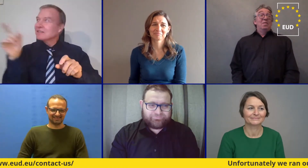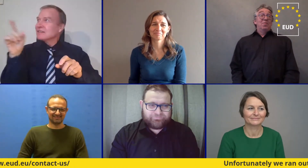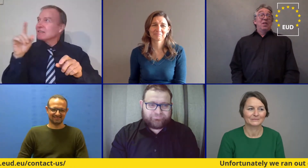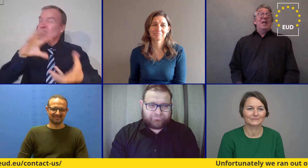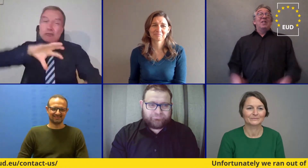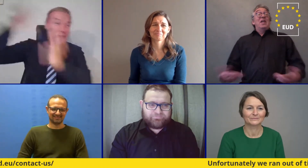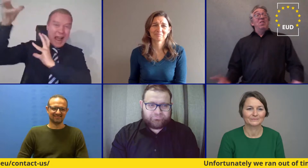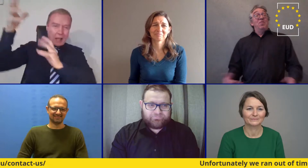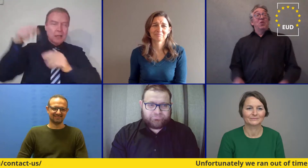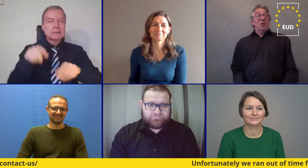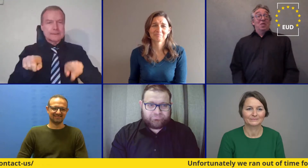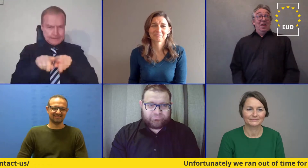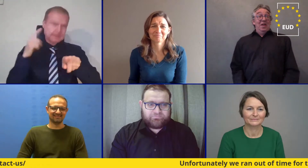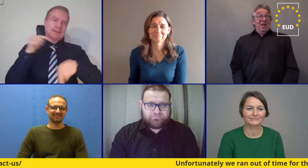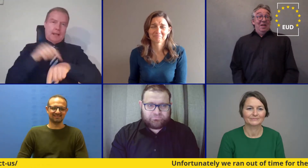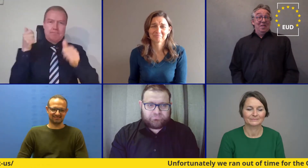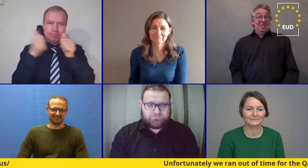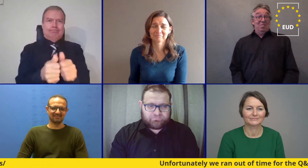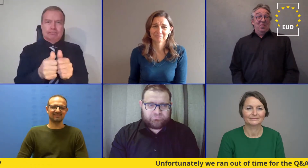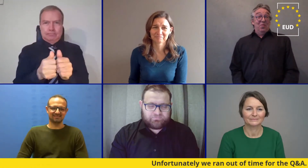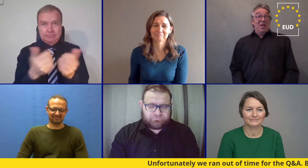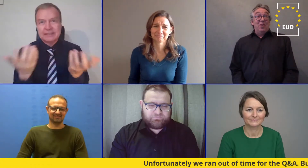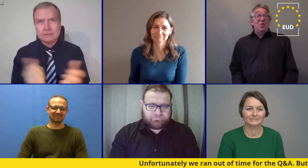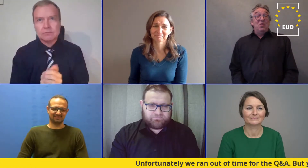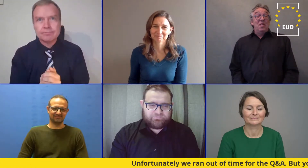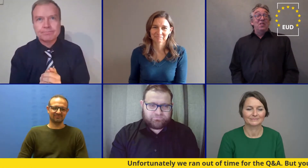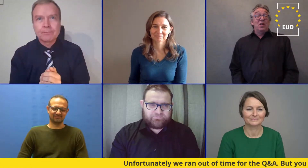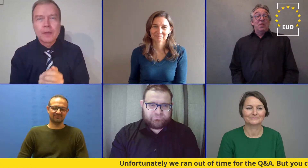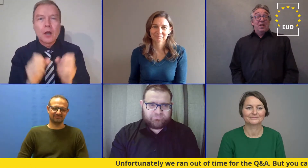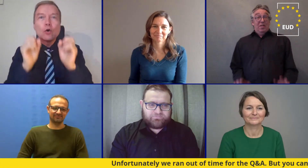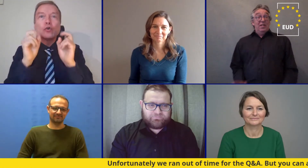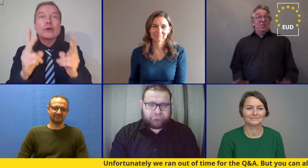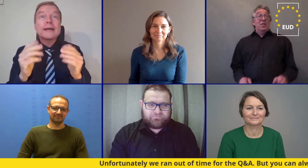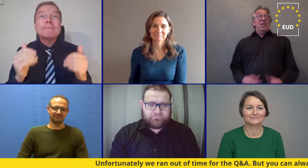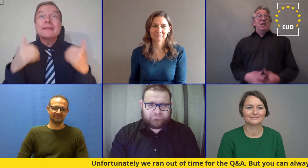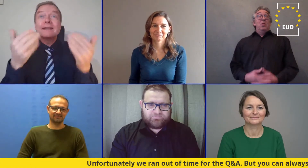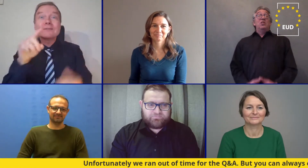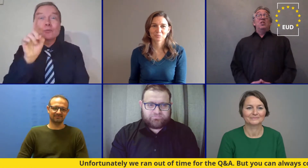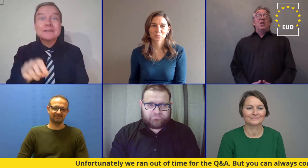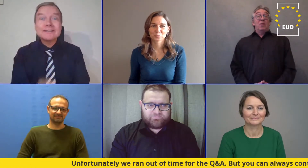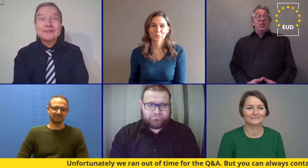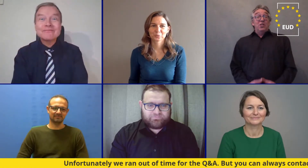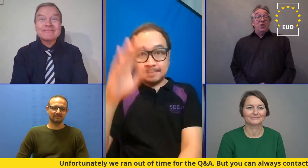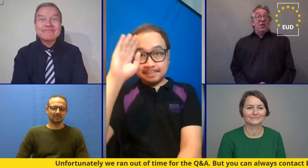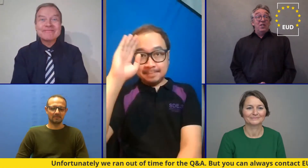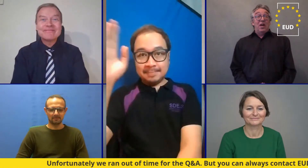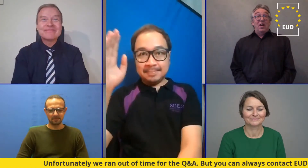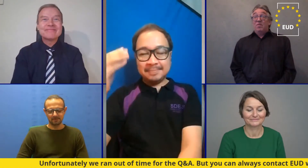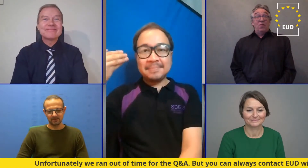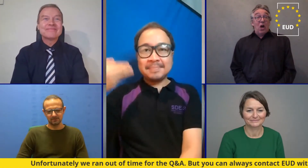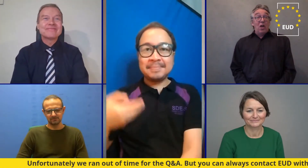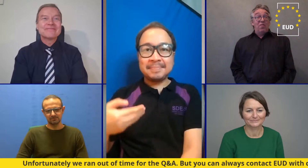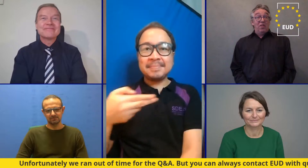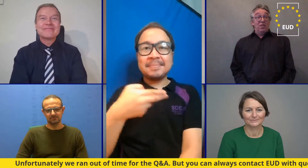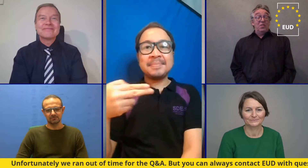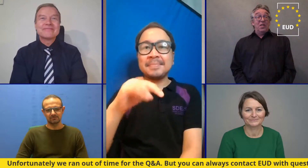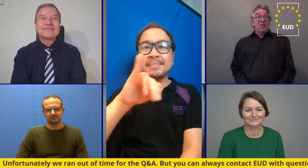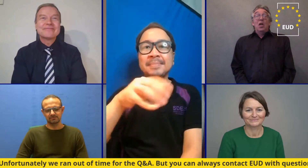the next day for the for that news to be interpreted. Especially in emergency situations, you need to have live interpretation.